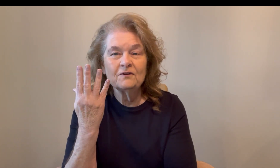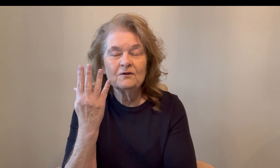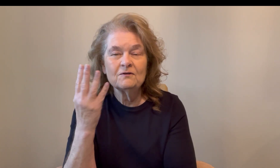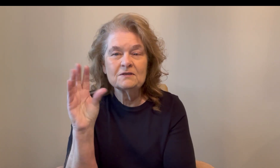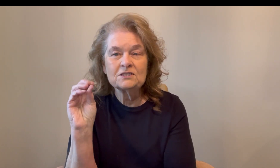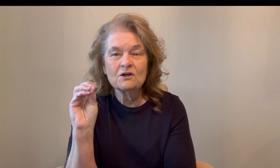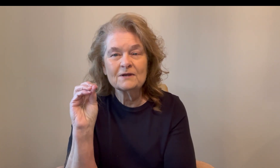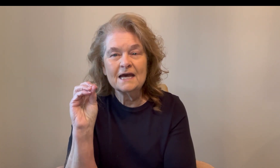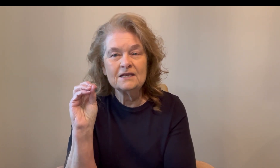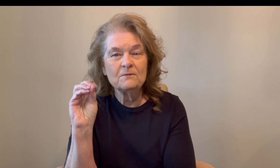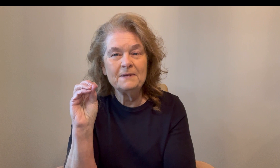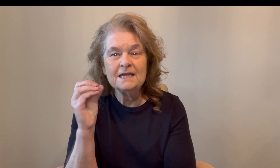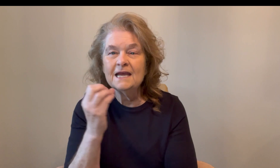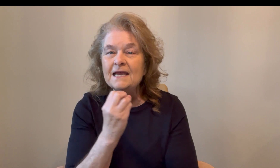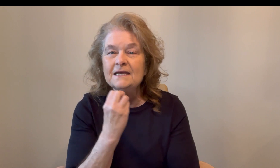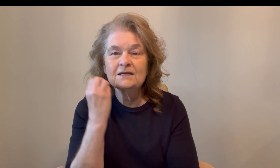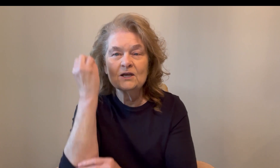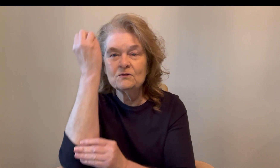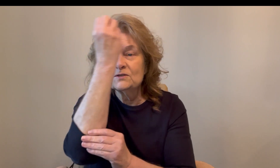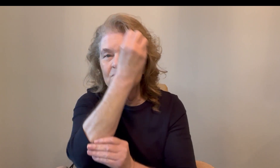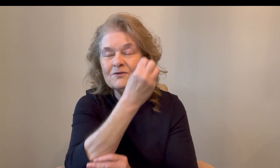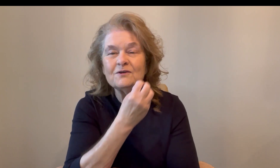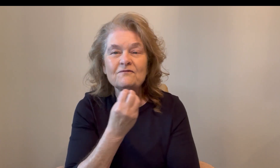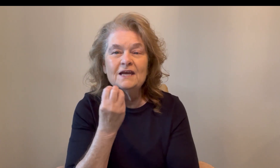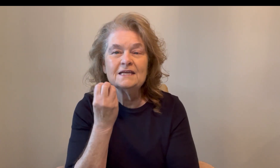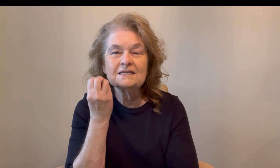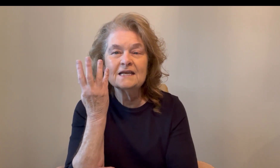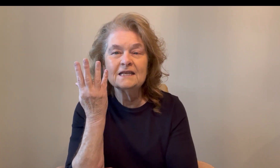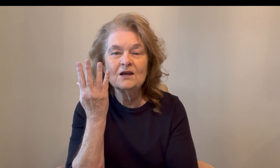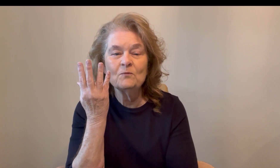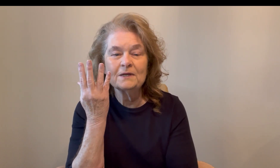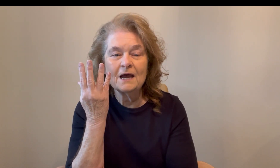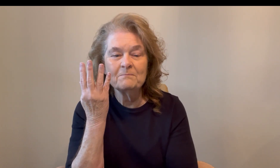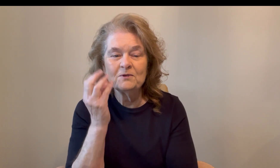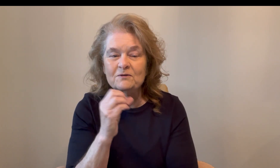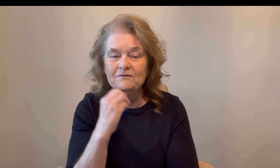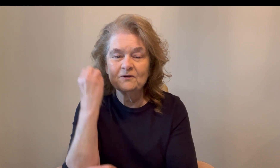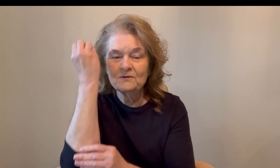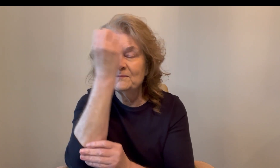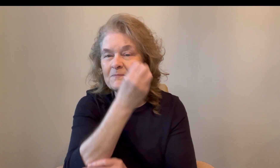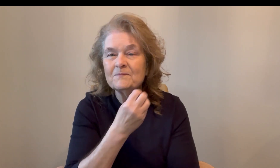Beautiful. Start with kind of your beak hand, go circle your face, and then open up. Beautiful.